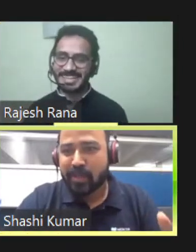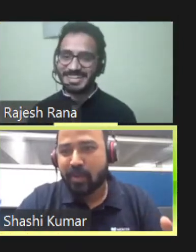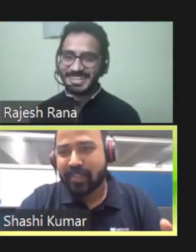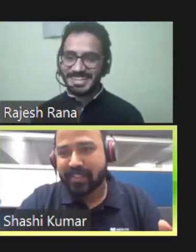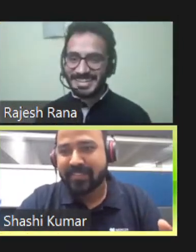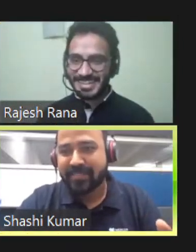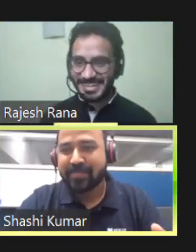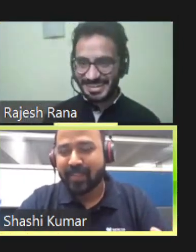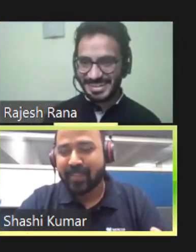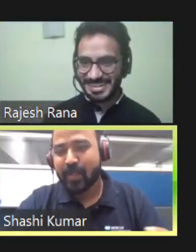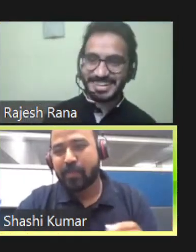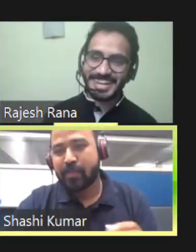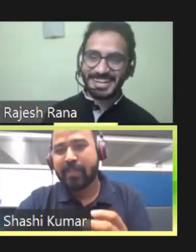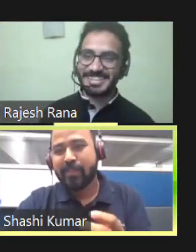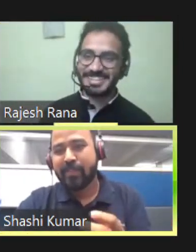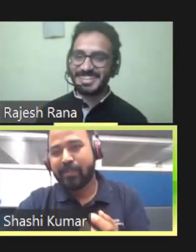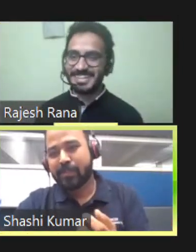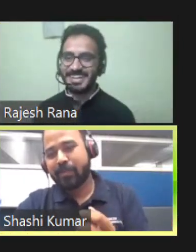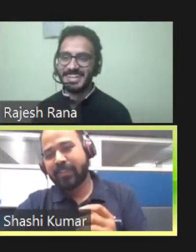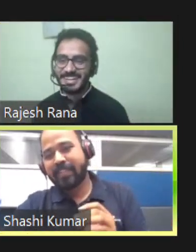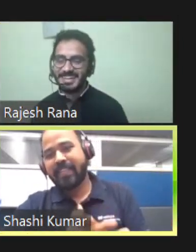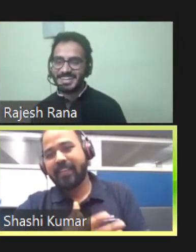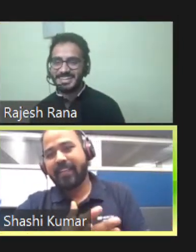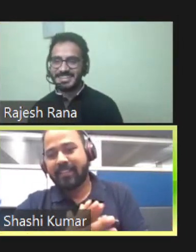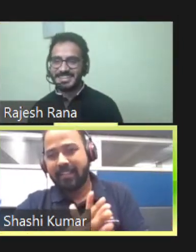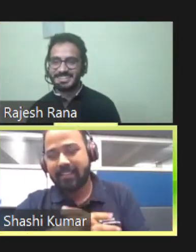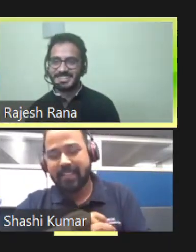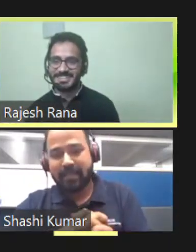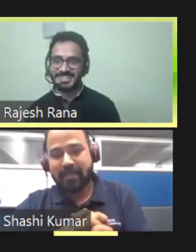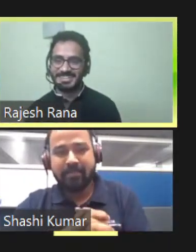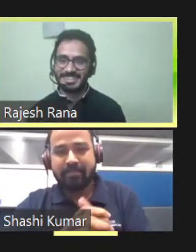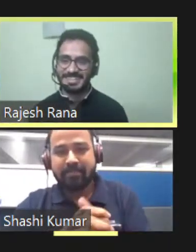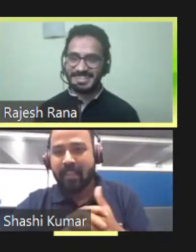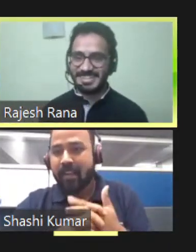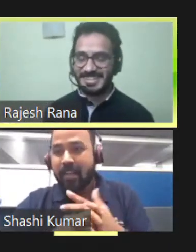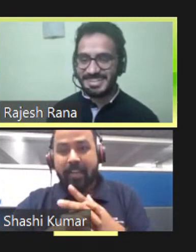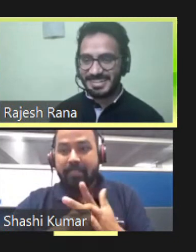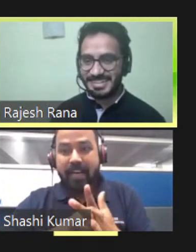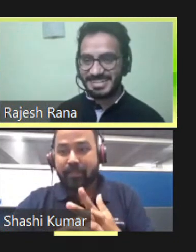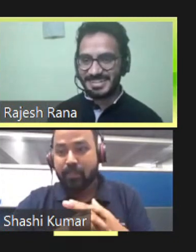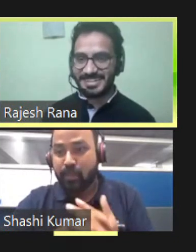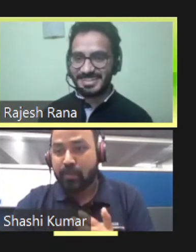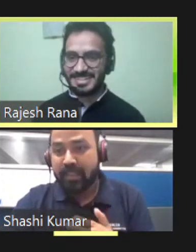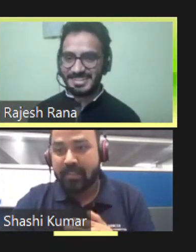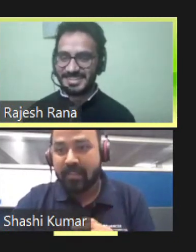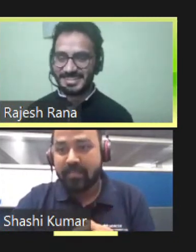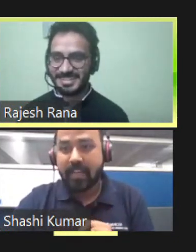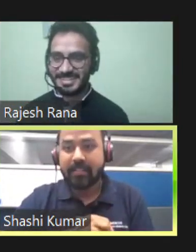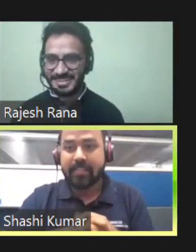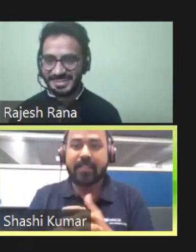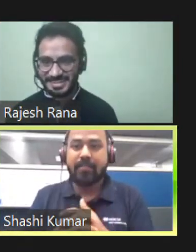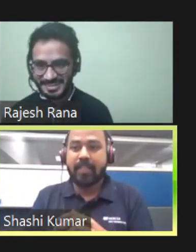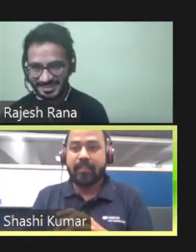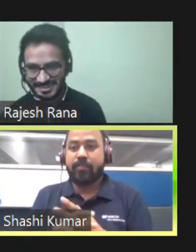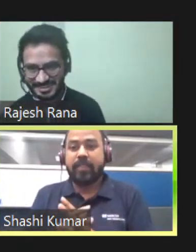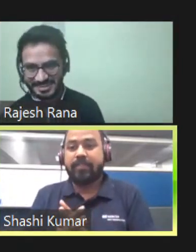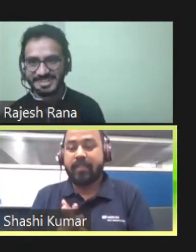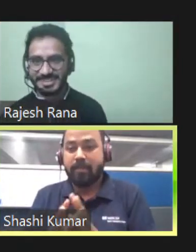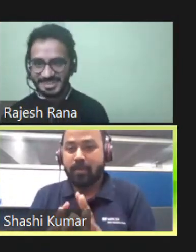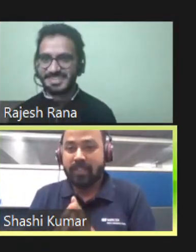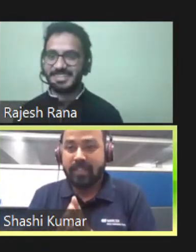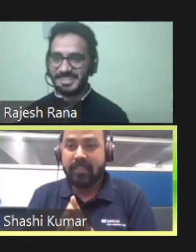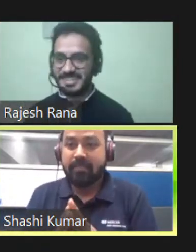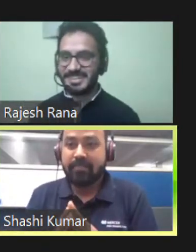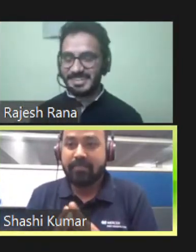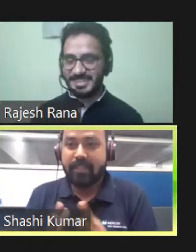on the anything. spot. So you are putting me Right. on the spot. Actually, like let's say, if I have to mute myself and say something, it would be difficult